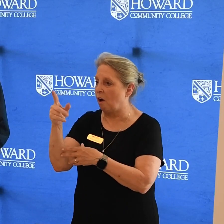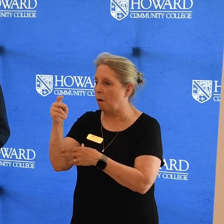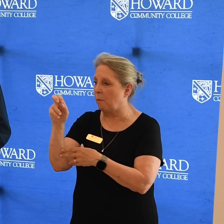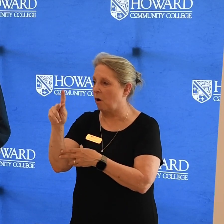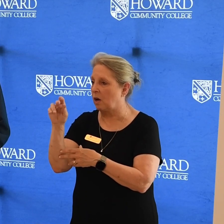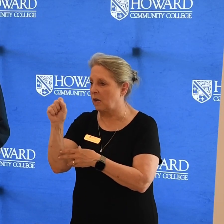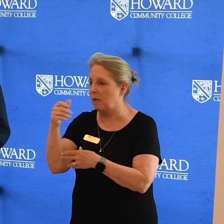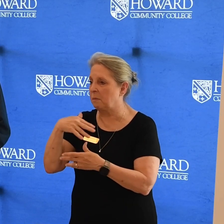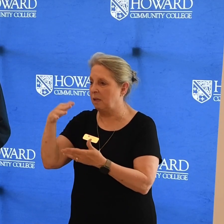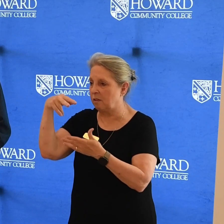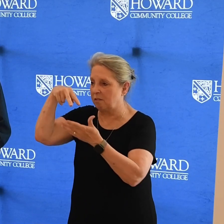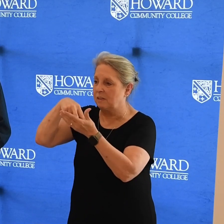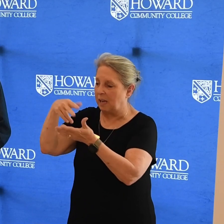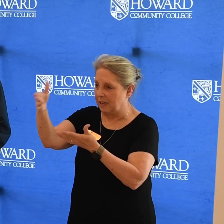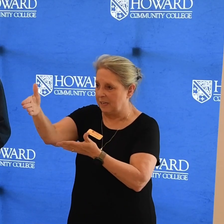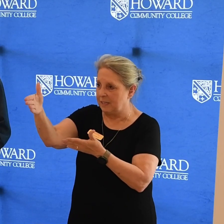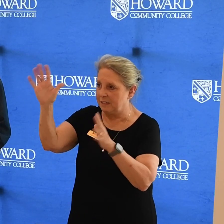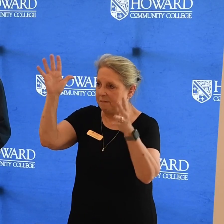raise your hand and stand, please.